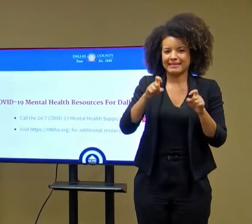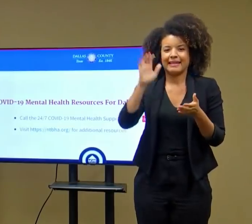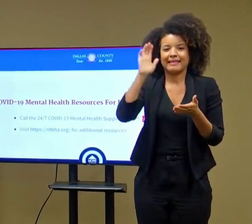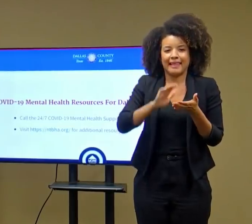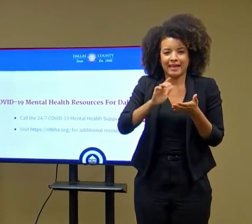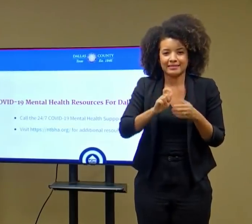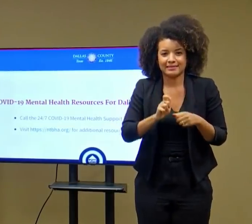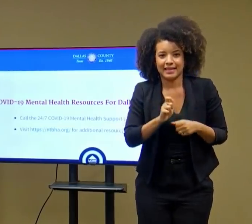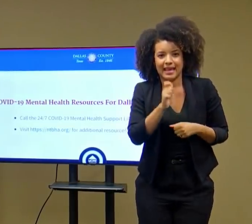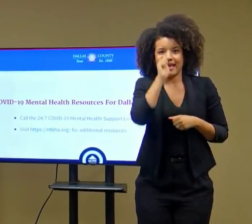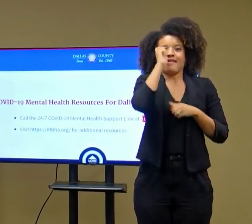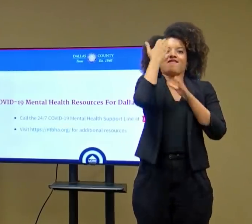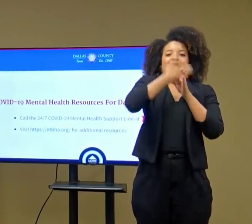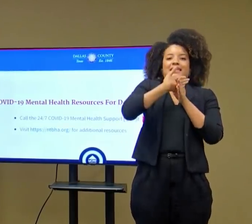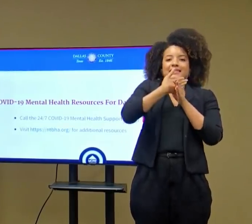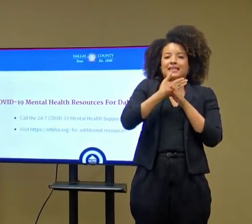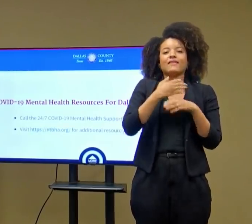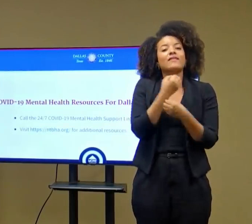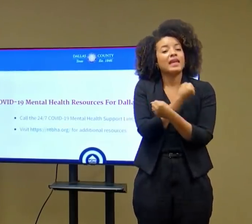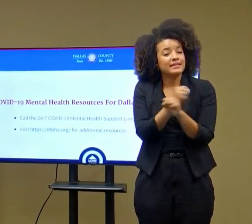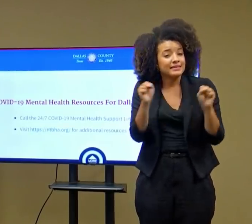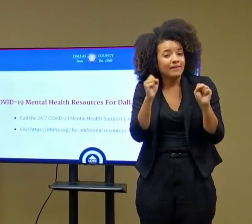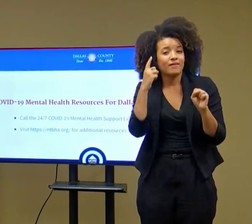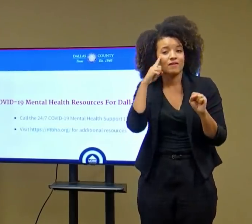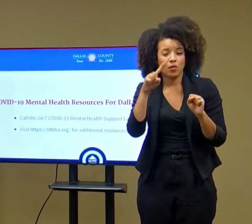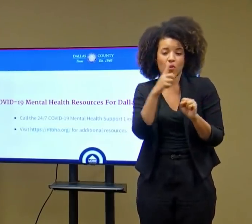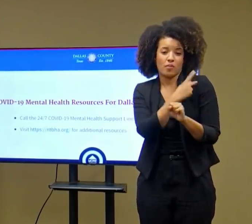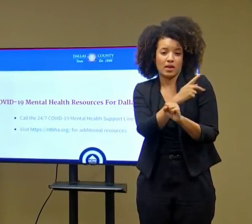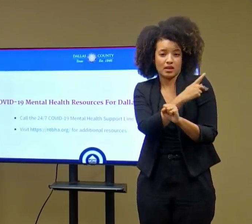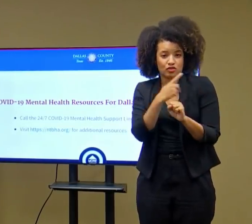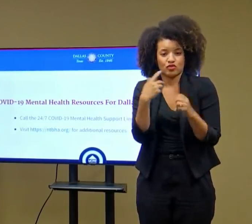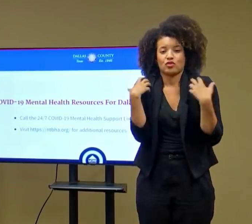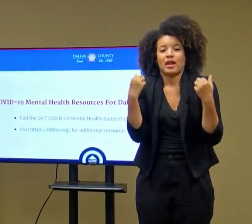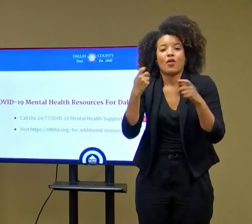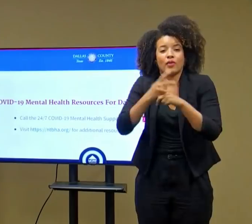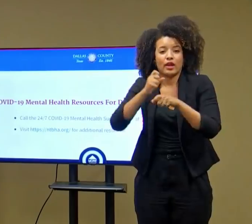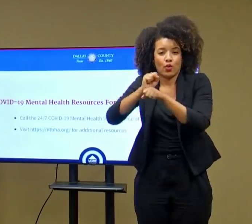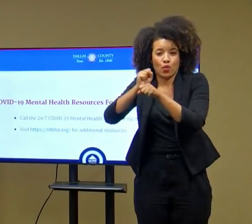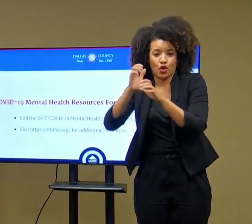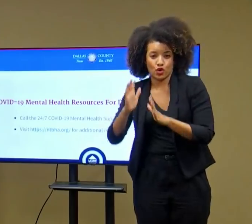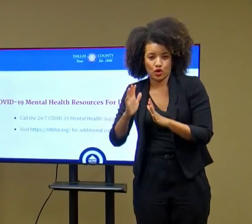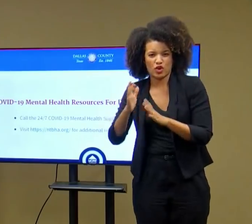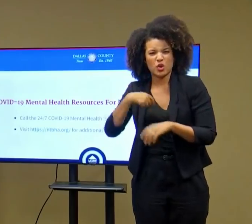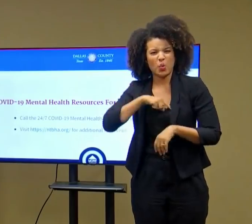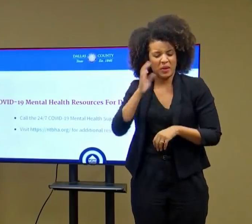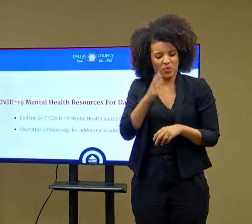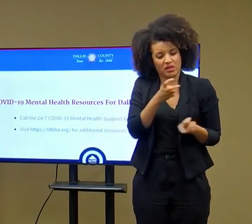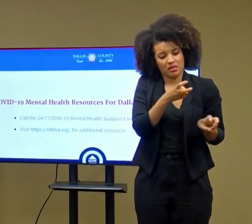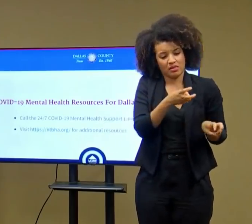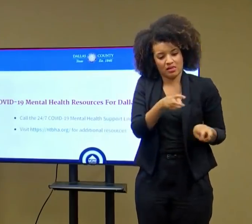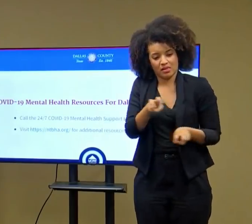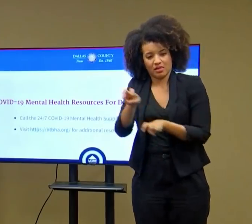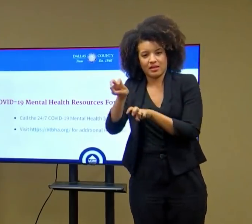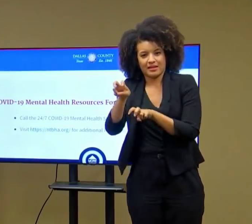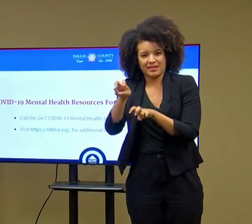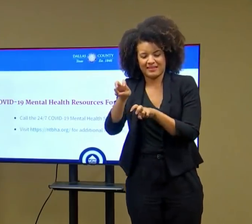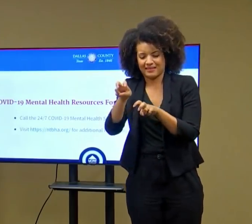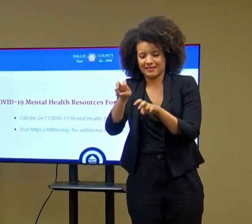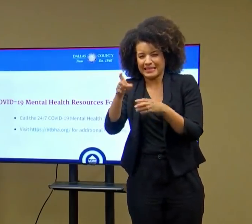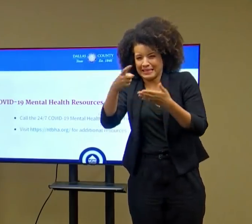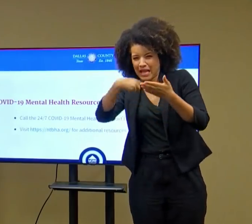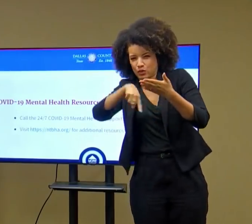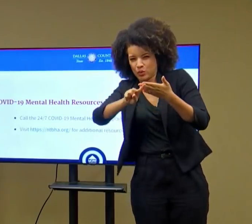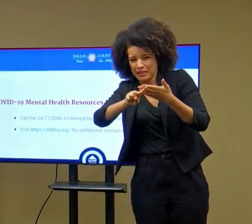invasive and is both safer for patients and healthcare workers. And so we're going to transition to that in the middle of next week.